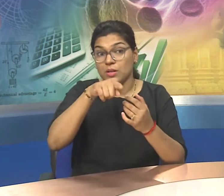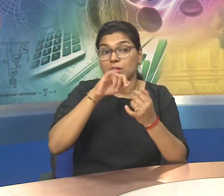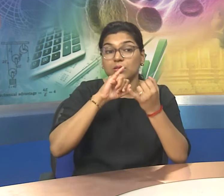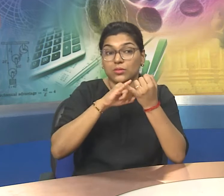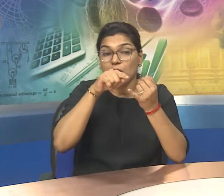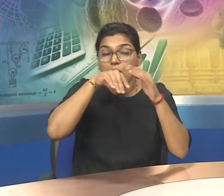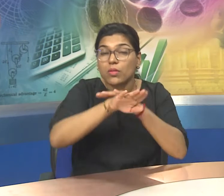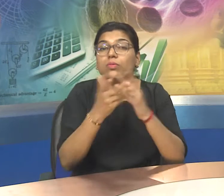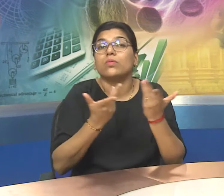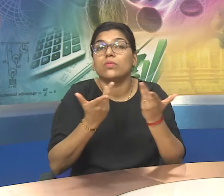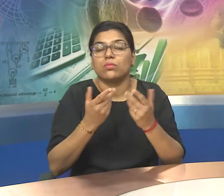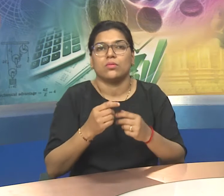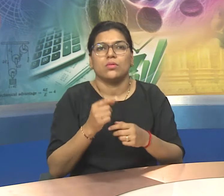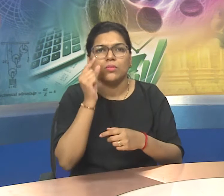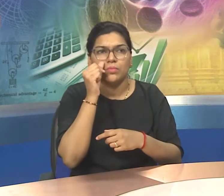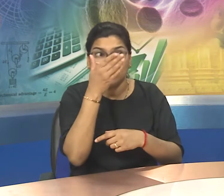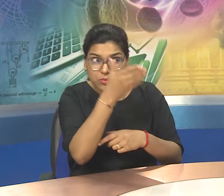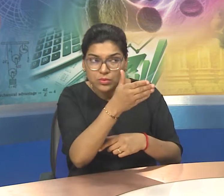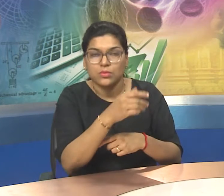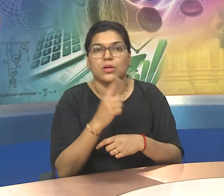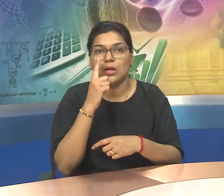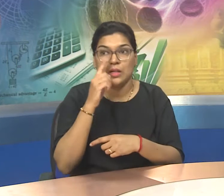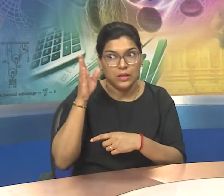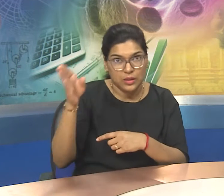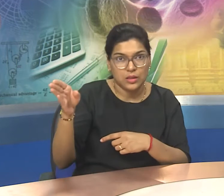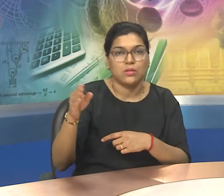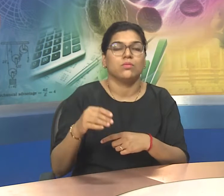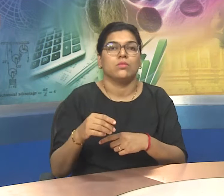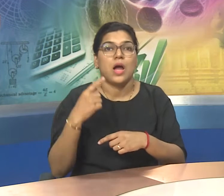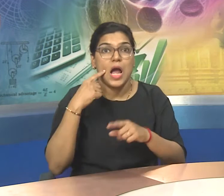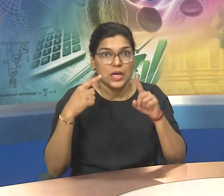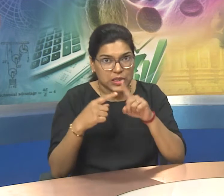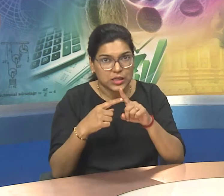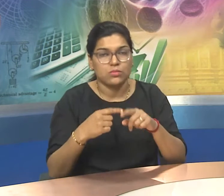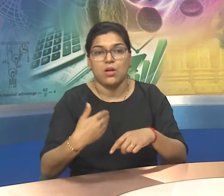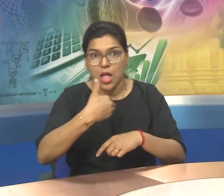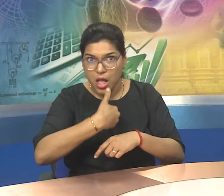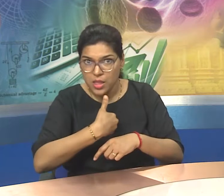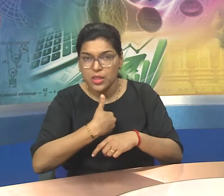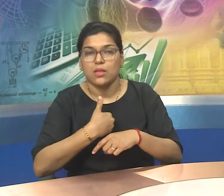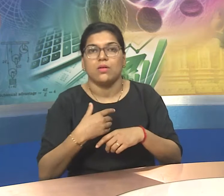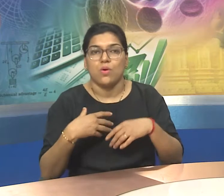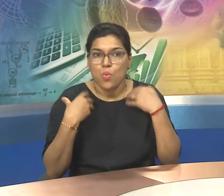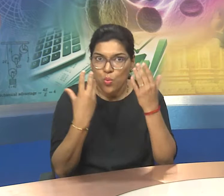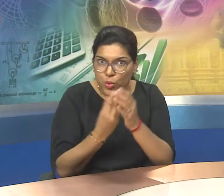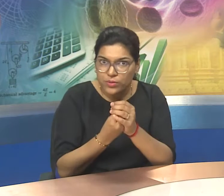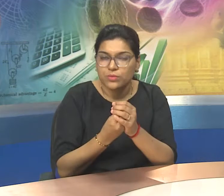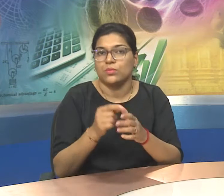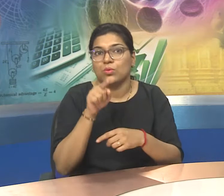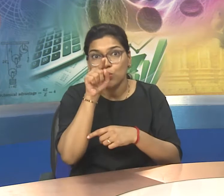this subject is a little different, like he, she, we,